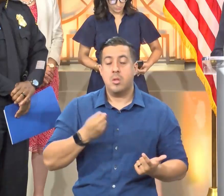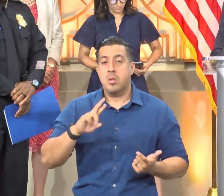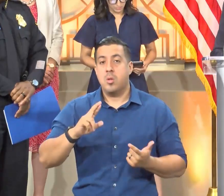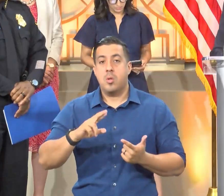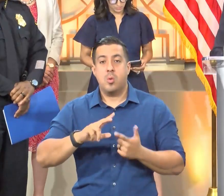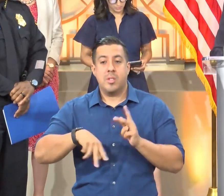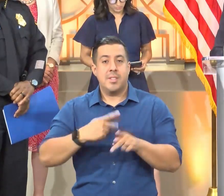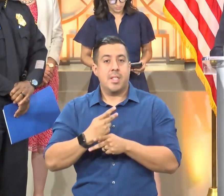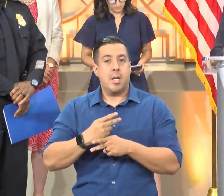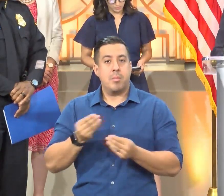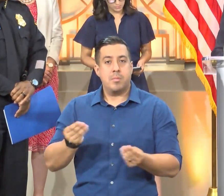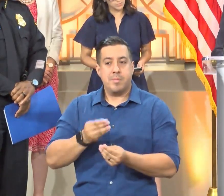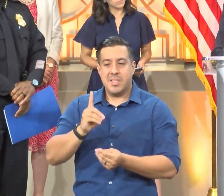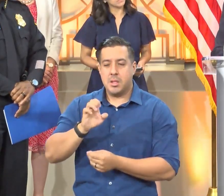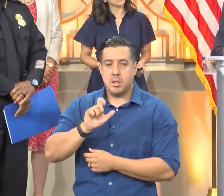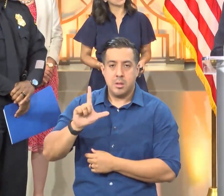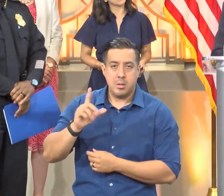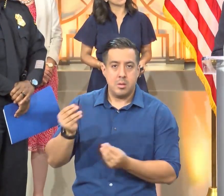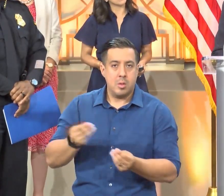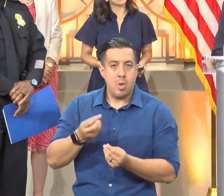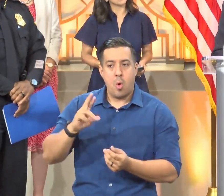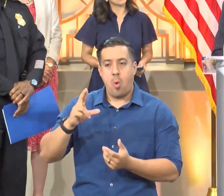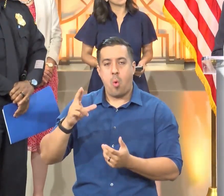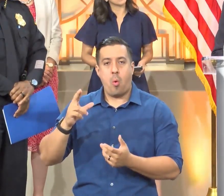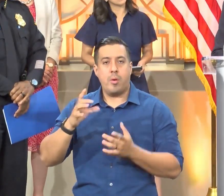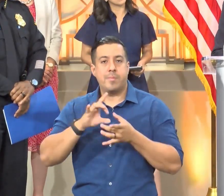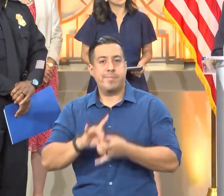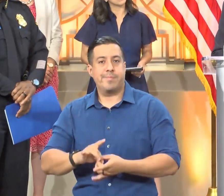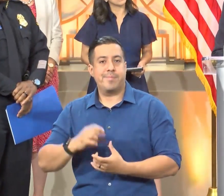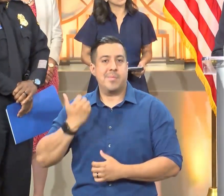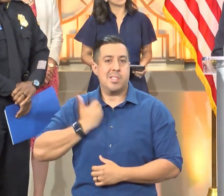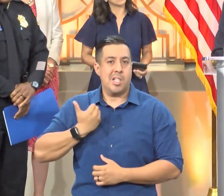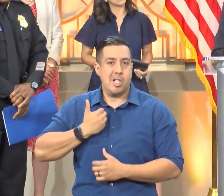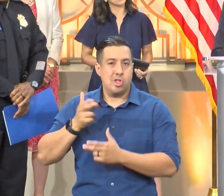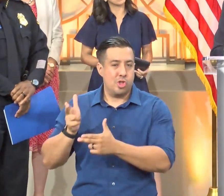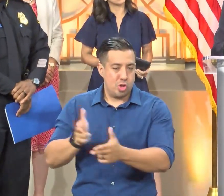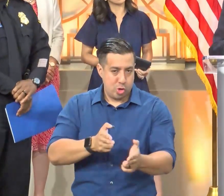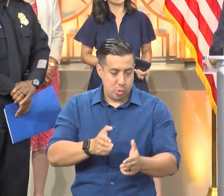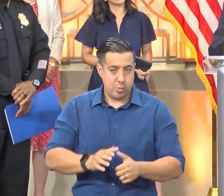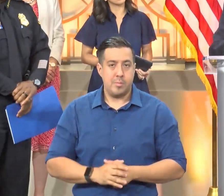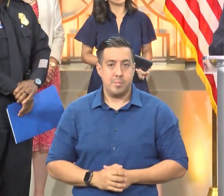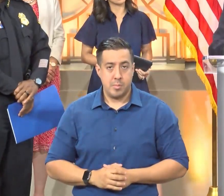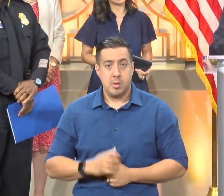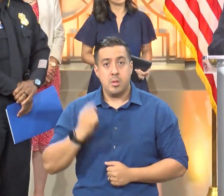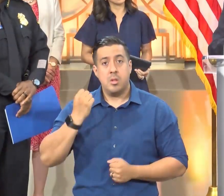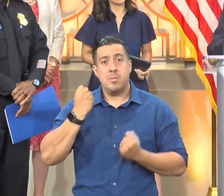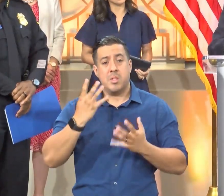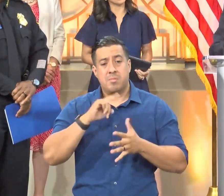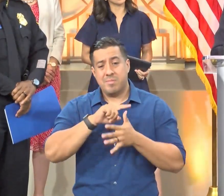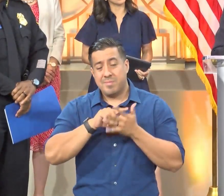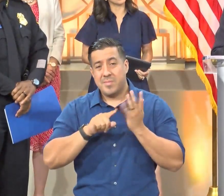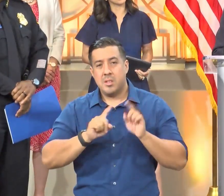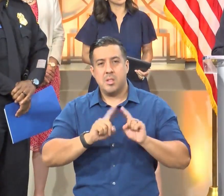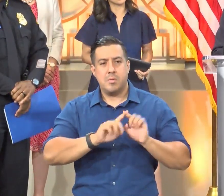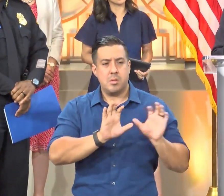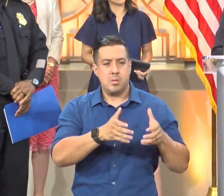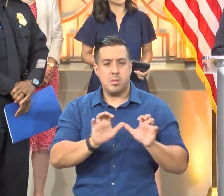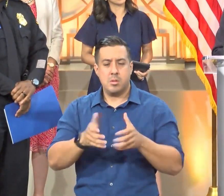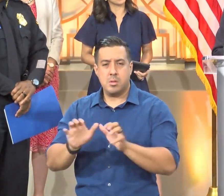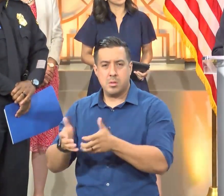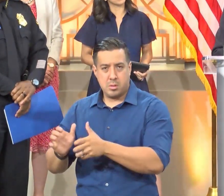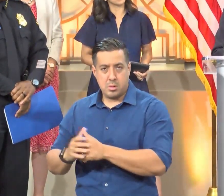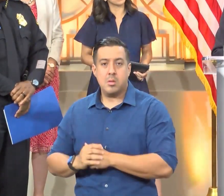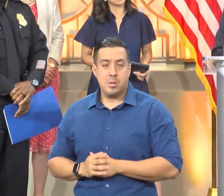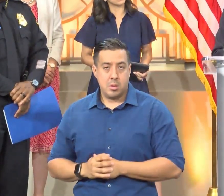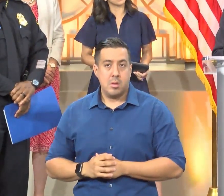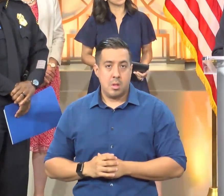narcotic deals, or where it's gang-related shootings. All of these are certain categories. Another category